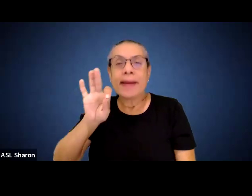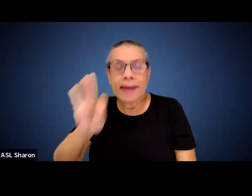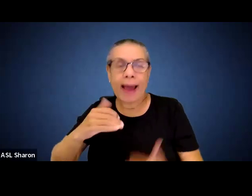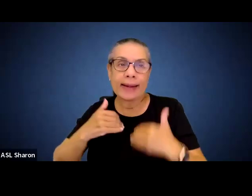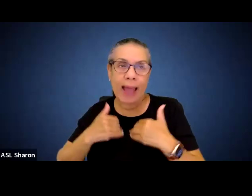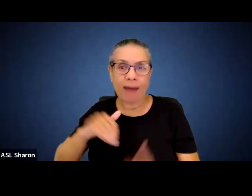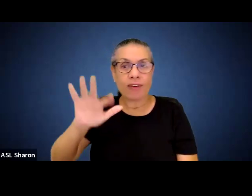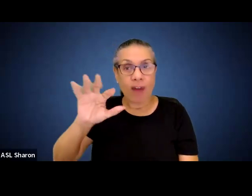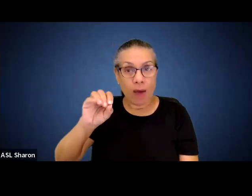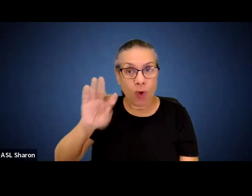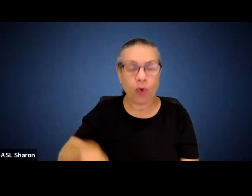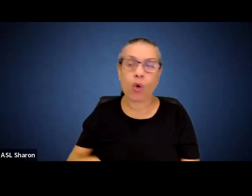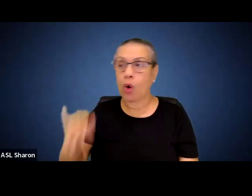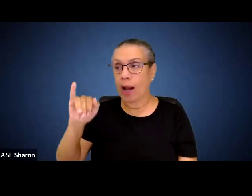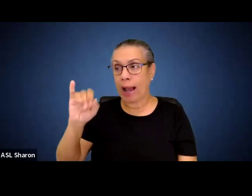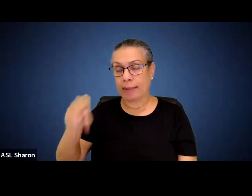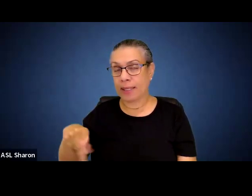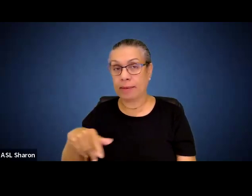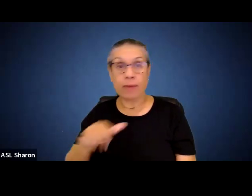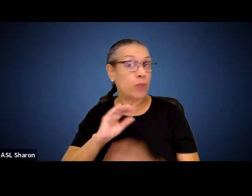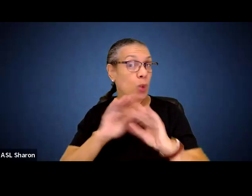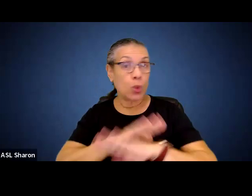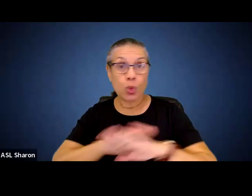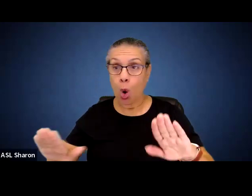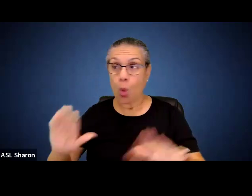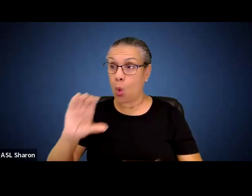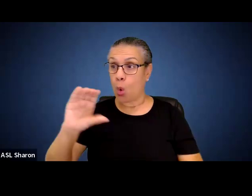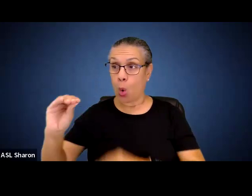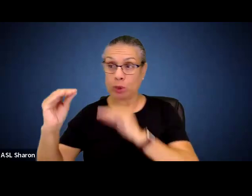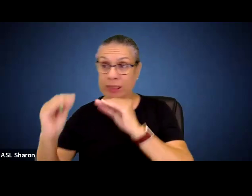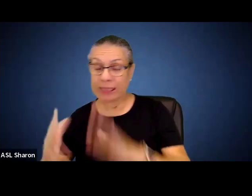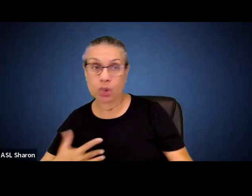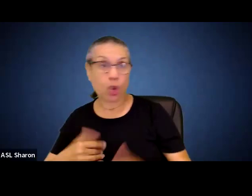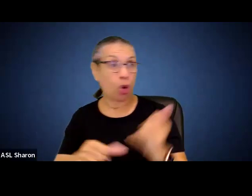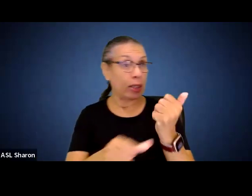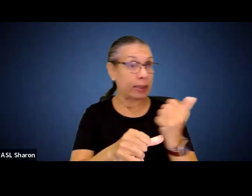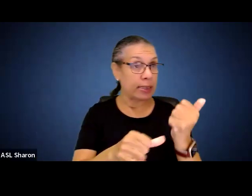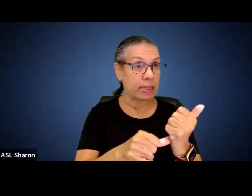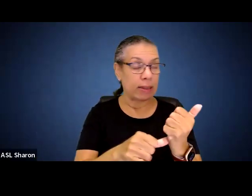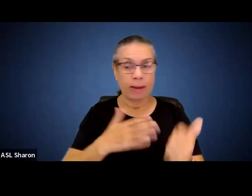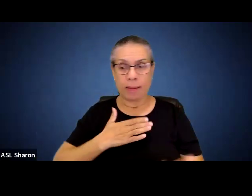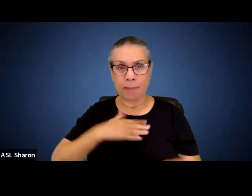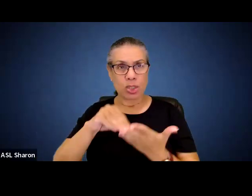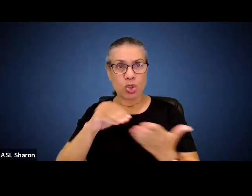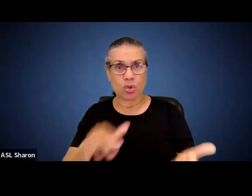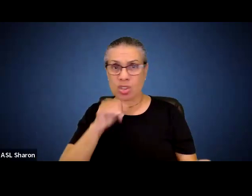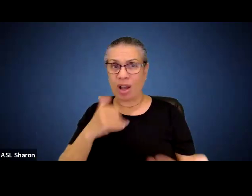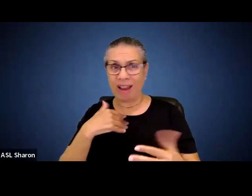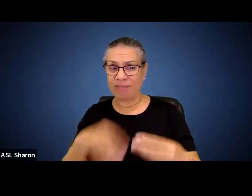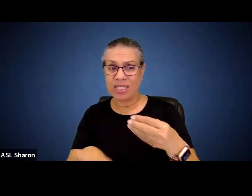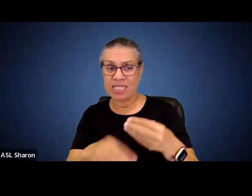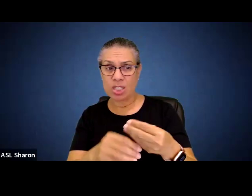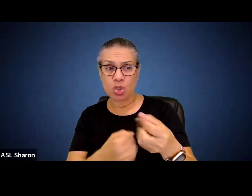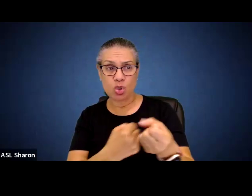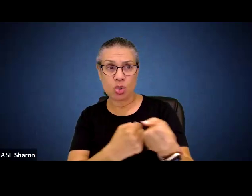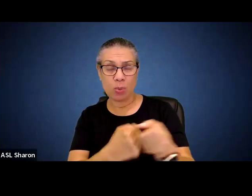504 plan. I don't have a co-teacher or a paraprofessional, so my students are not getting any additional support that I know